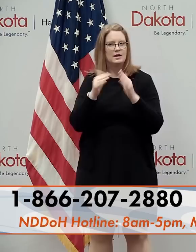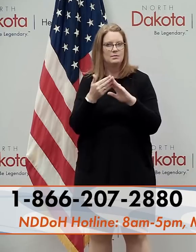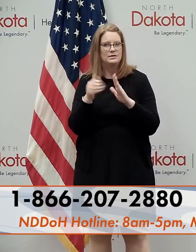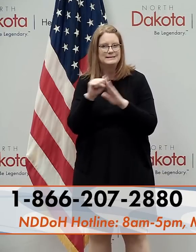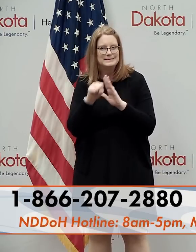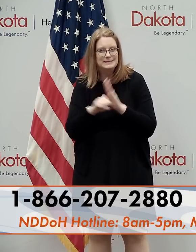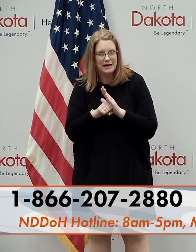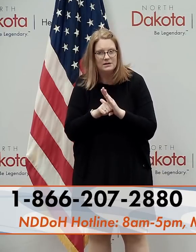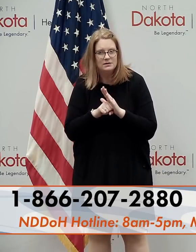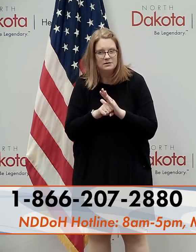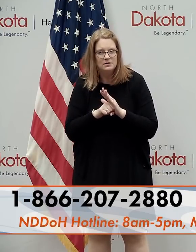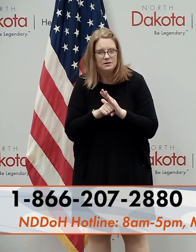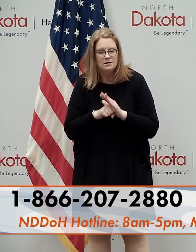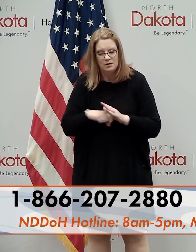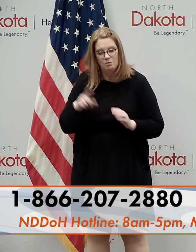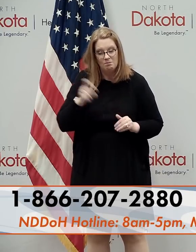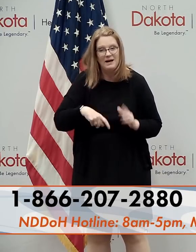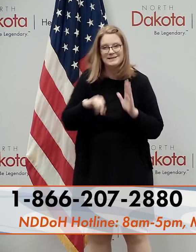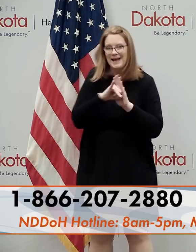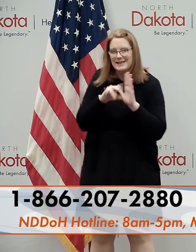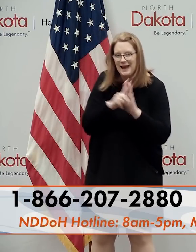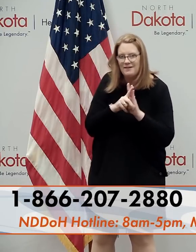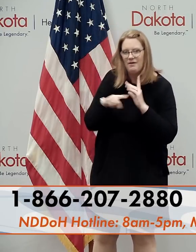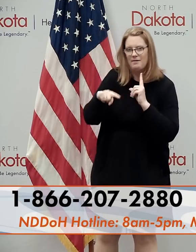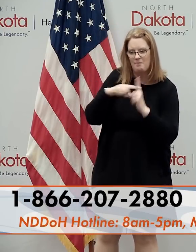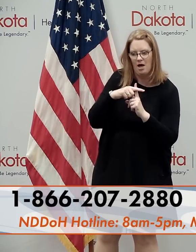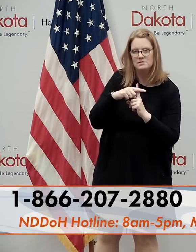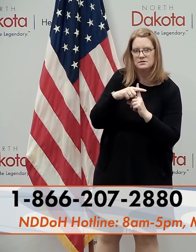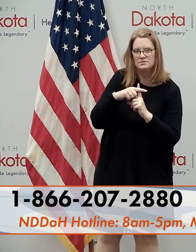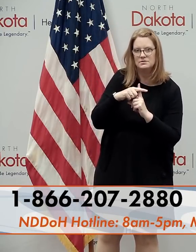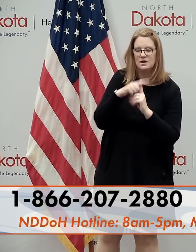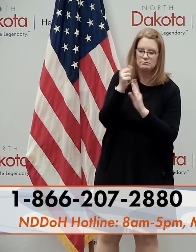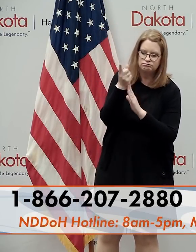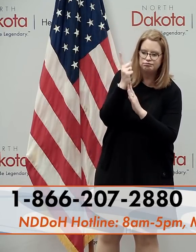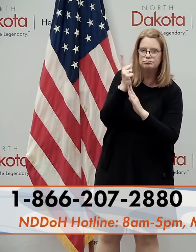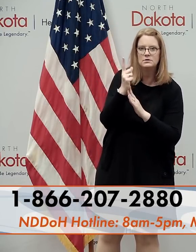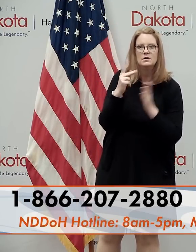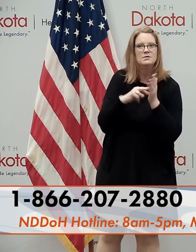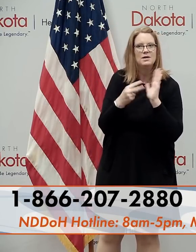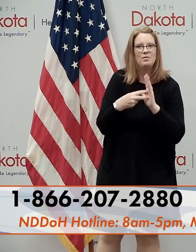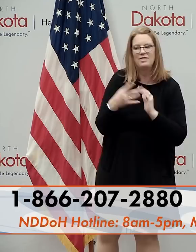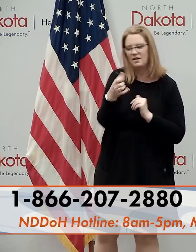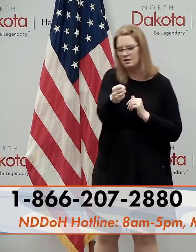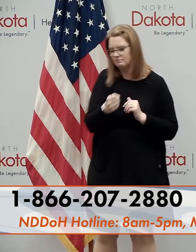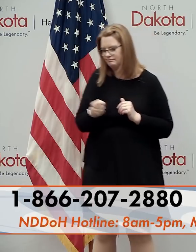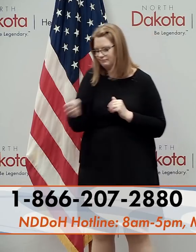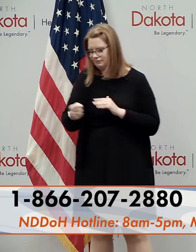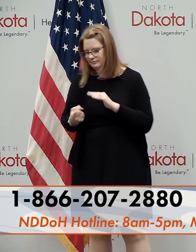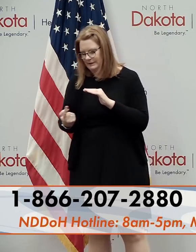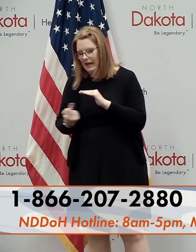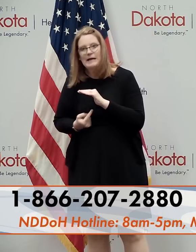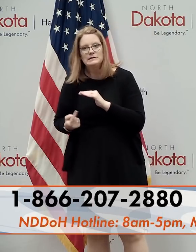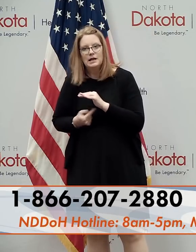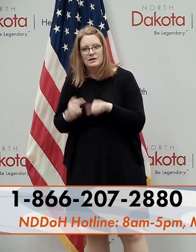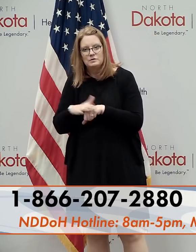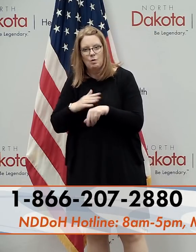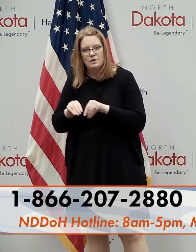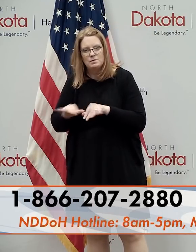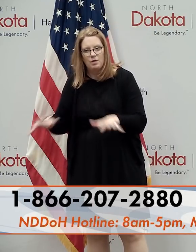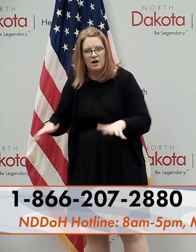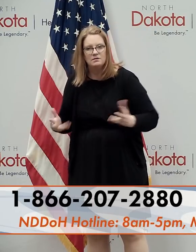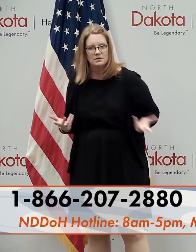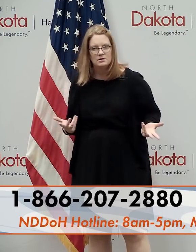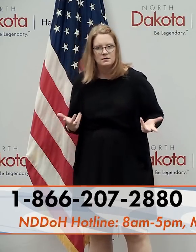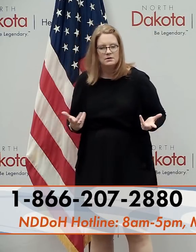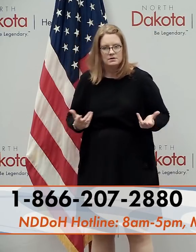to make sure that we're identifying positives as quickly as possible so we can get them isolated and slow the spread. And so again, by giving that